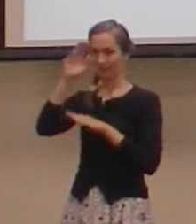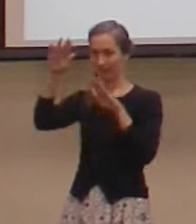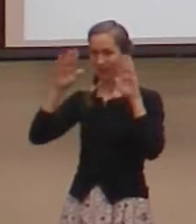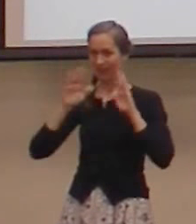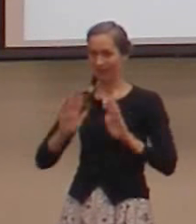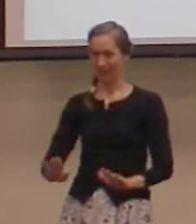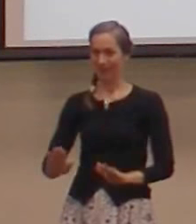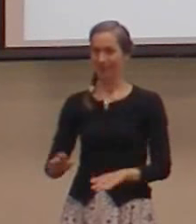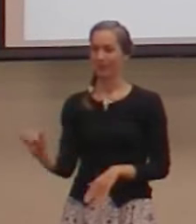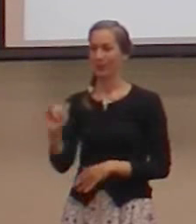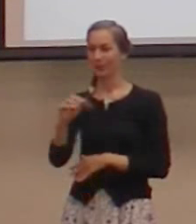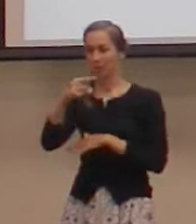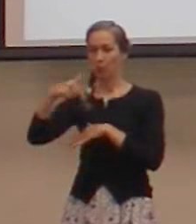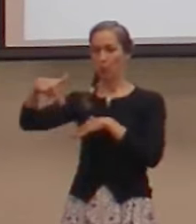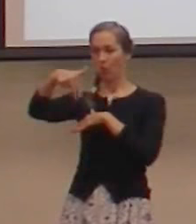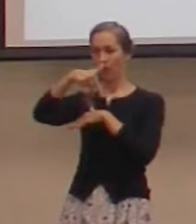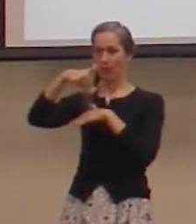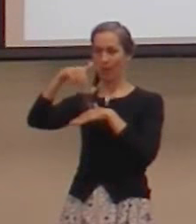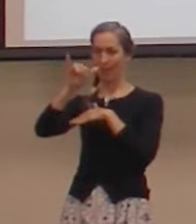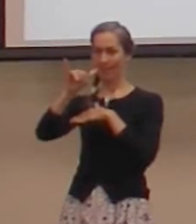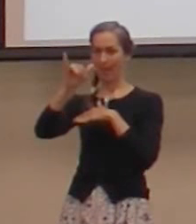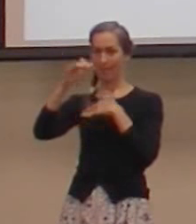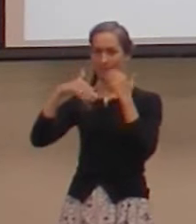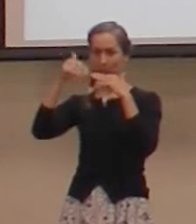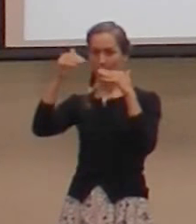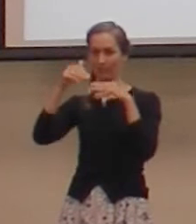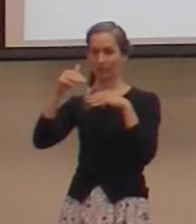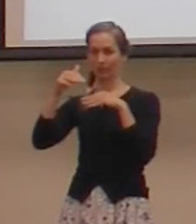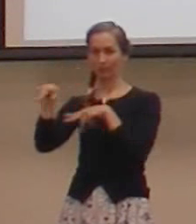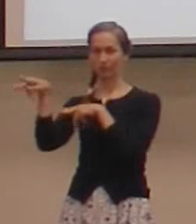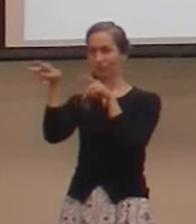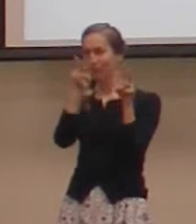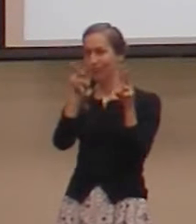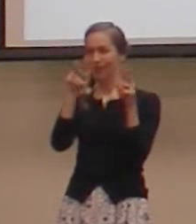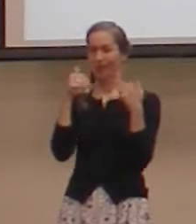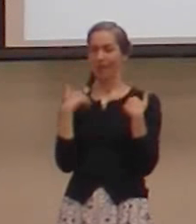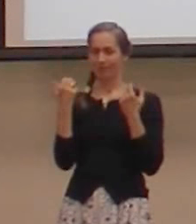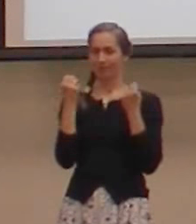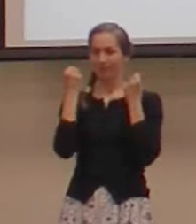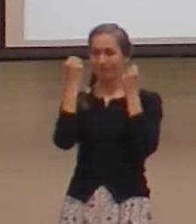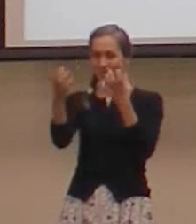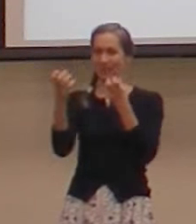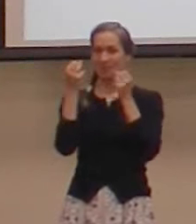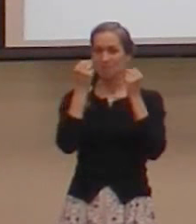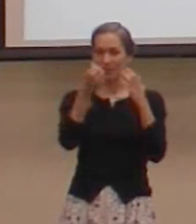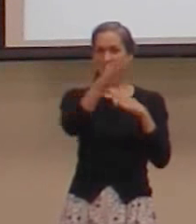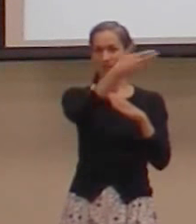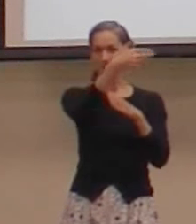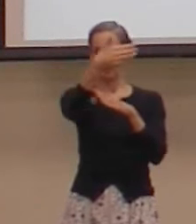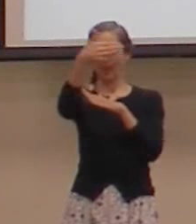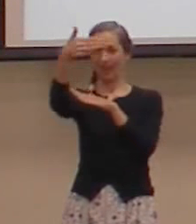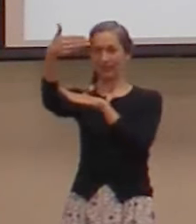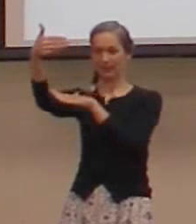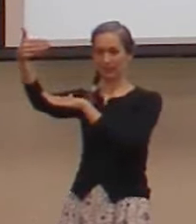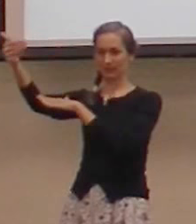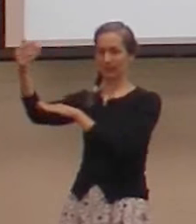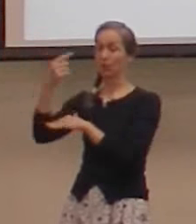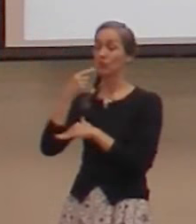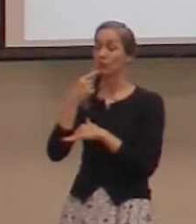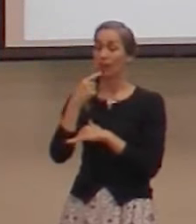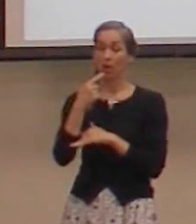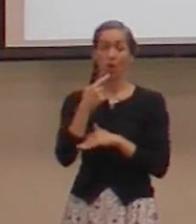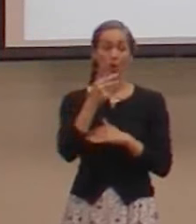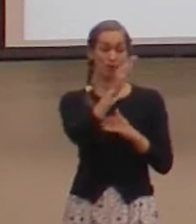around in their hallway, there's all of these flags as you walk through, and they said, yeah, these are flags. These